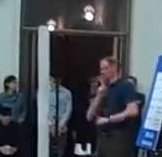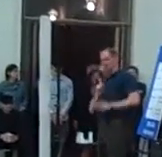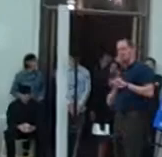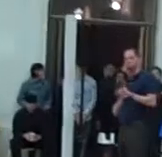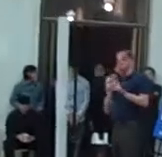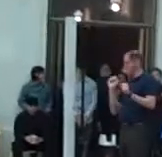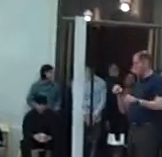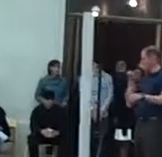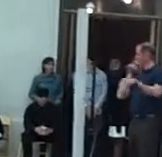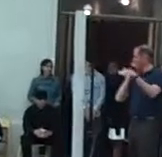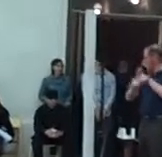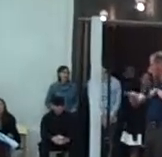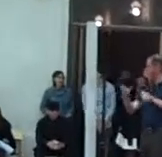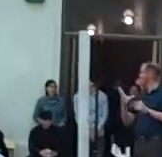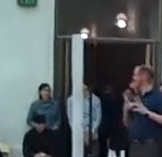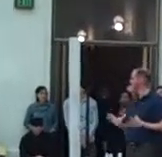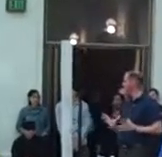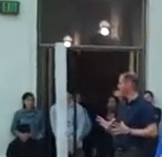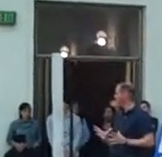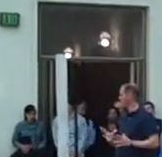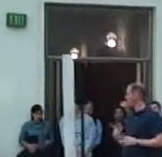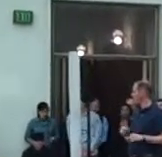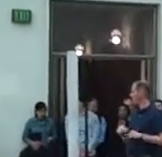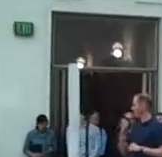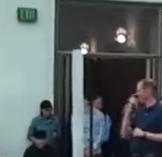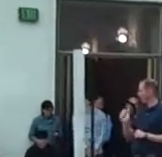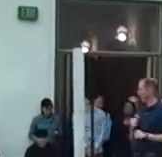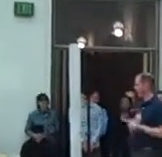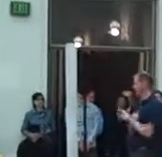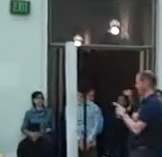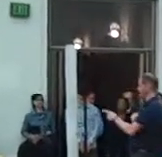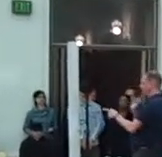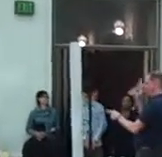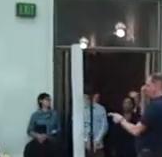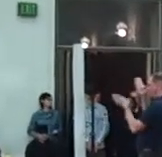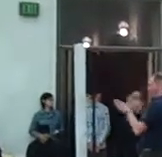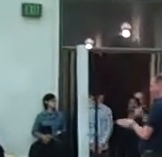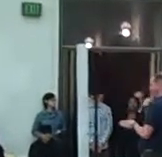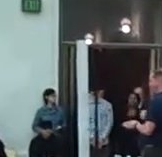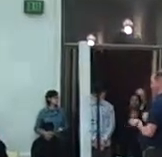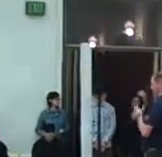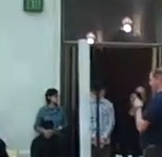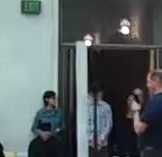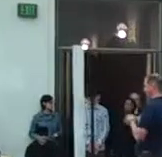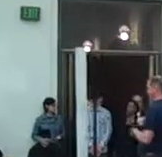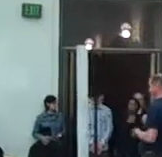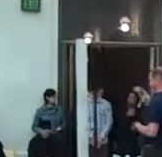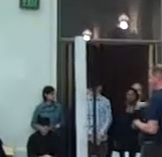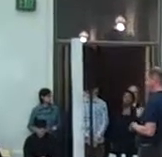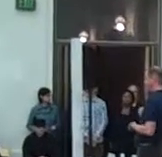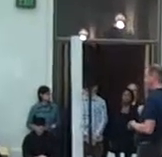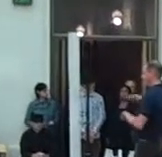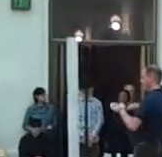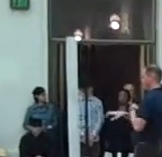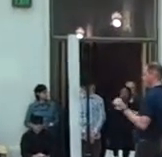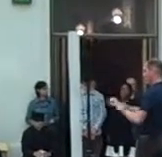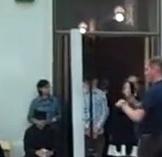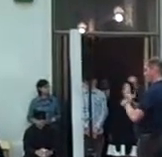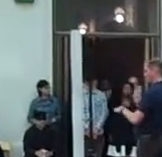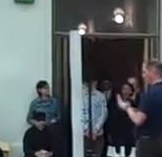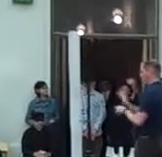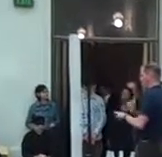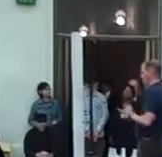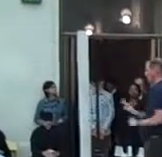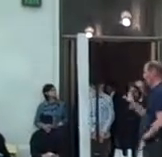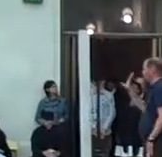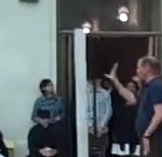out when I came here that the same people that were telling appropriately small business men and women like myself what